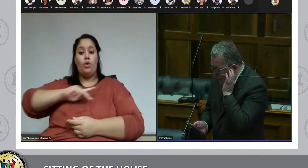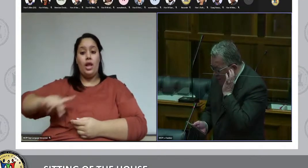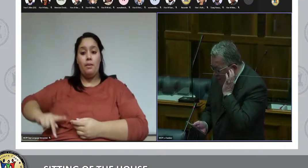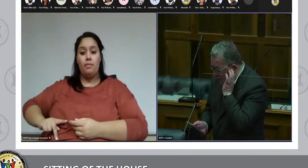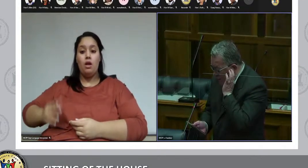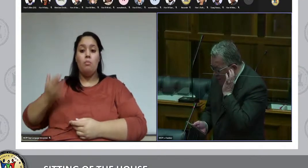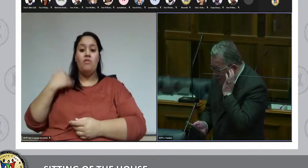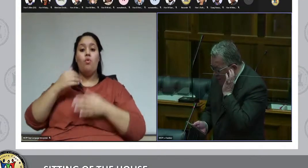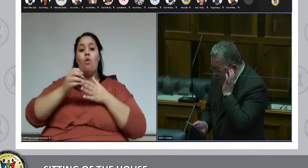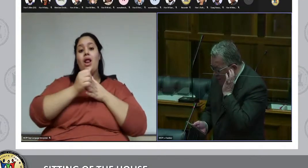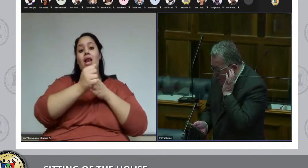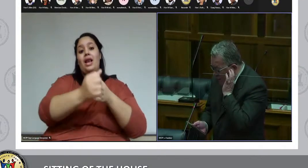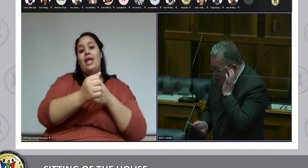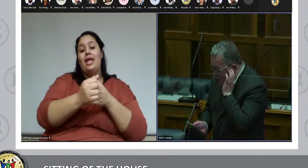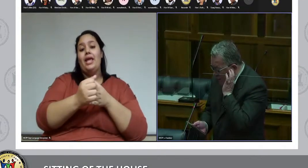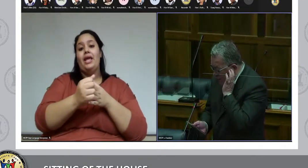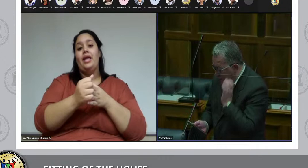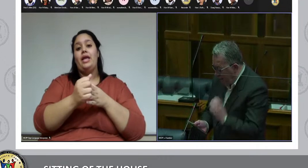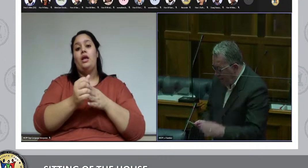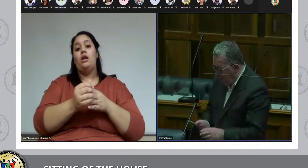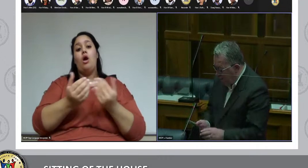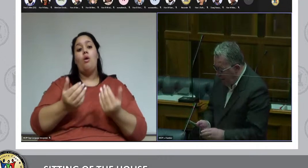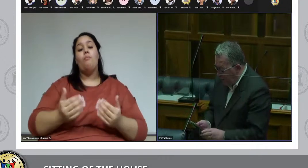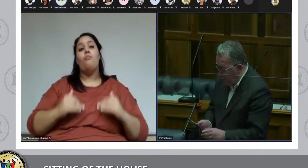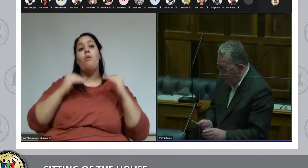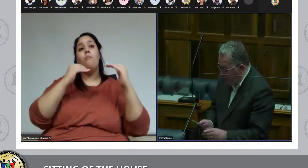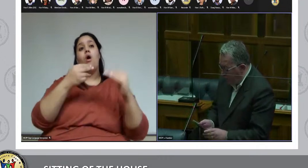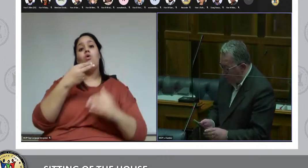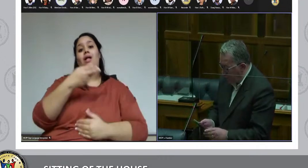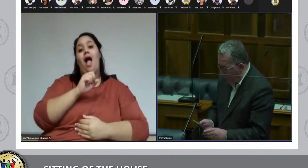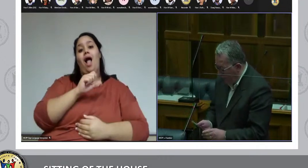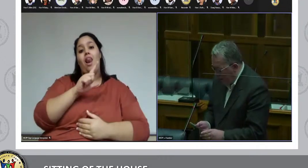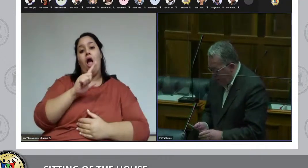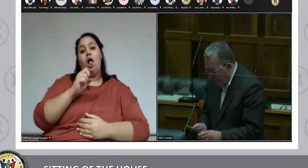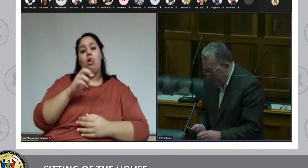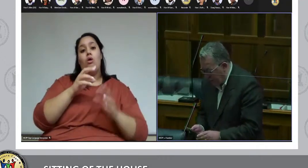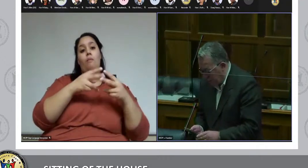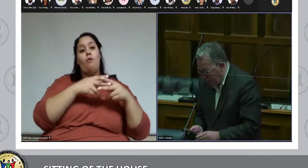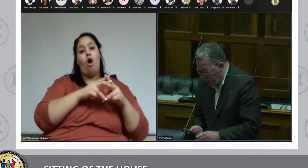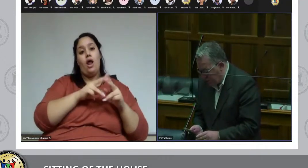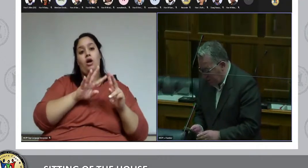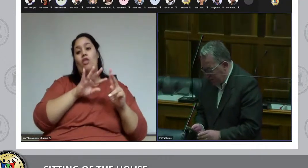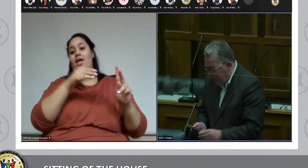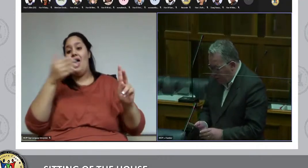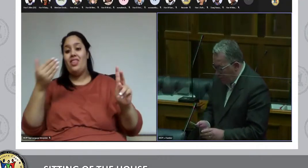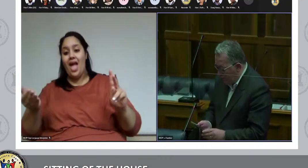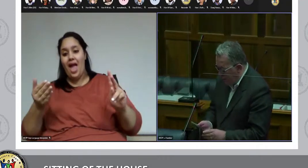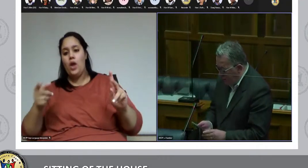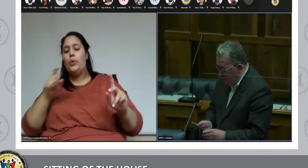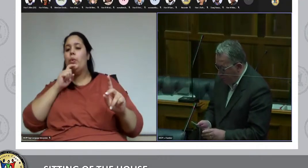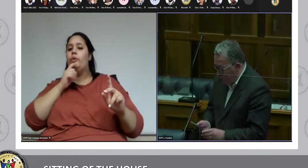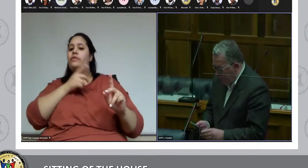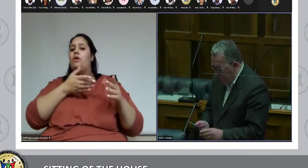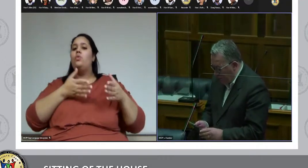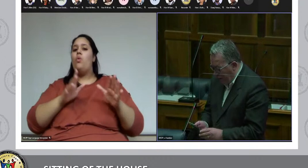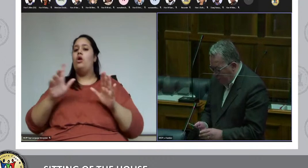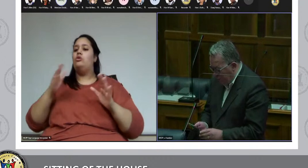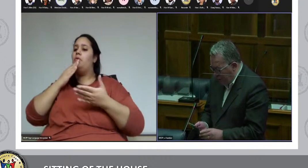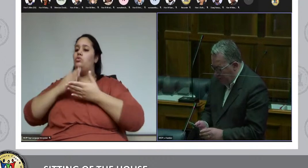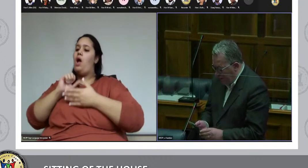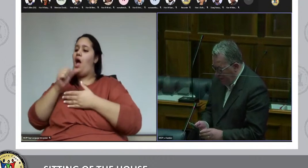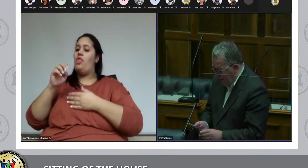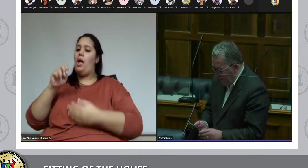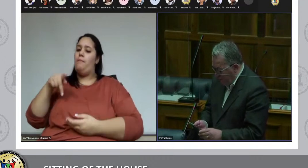delegation promoting halal products on the one hand in an attempt to boost a former MPL's chances to ascend to the position